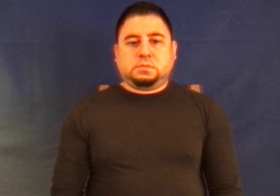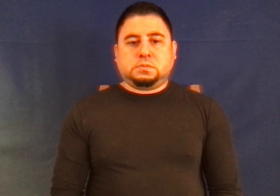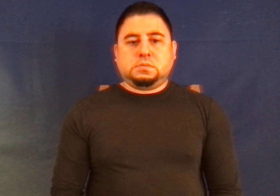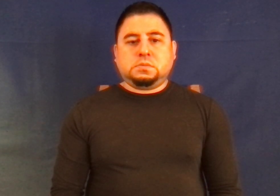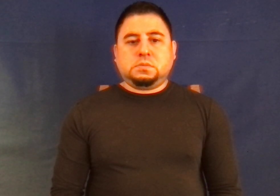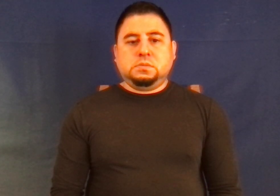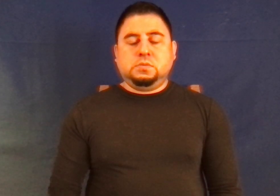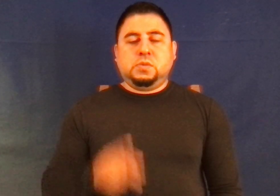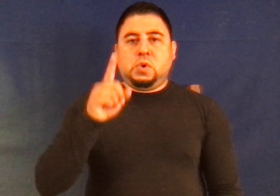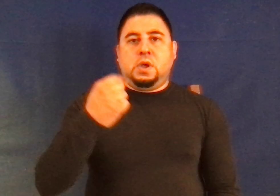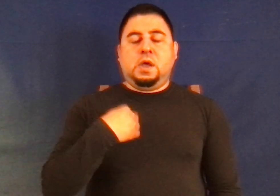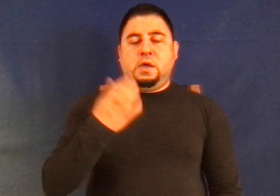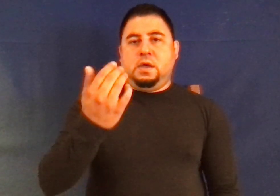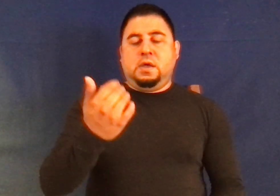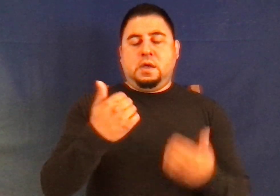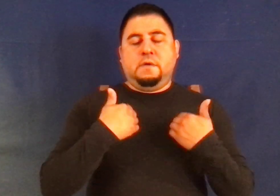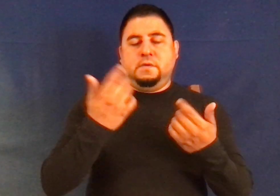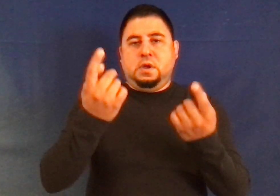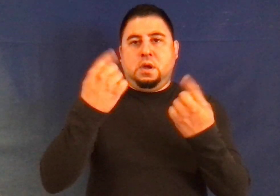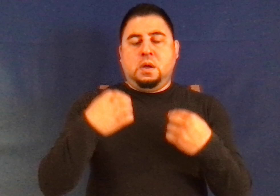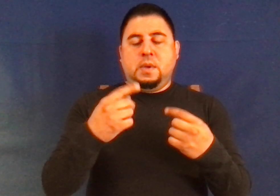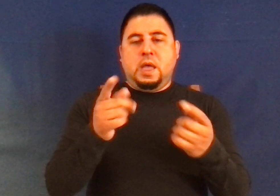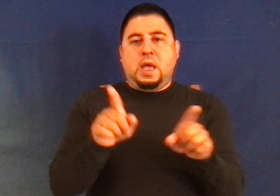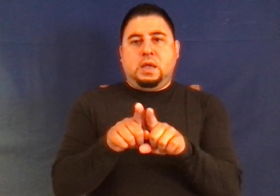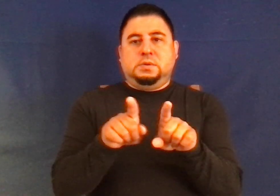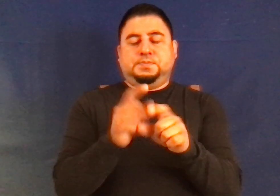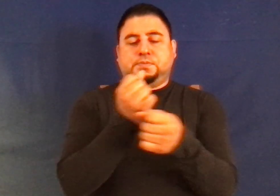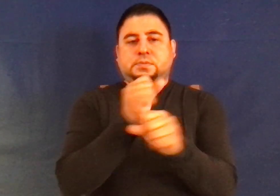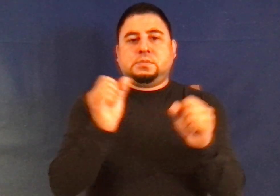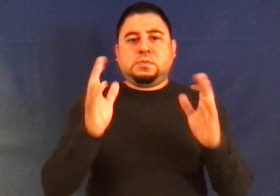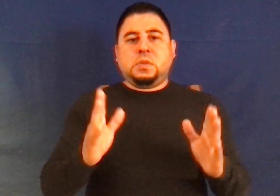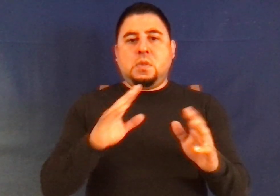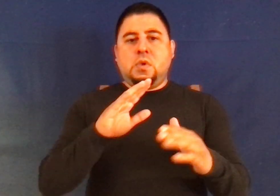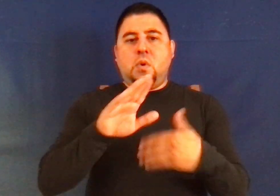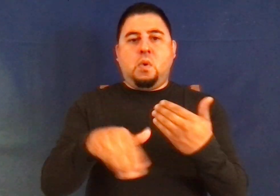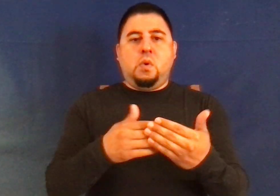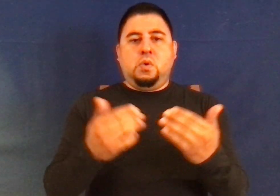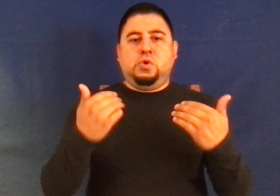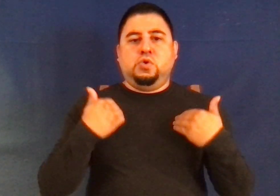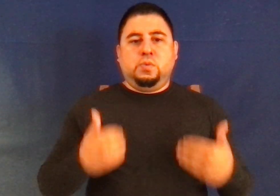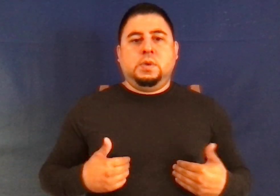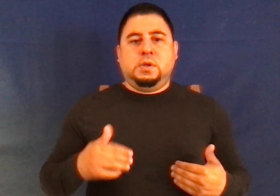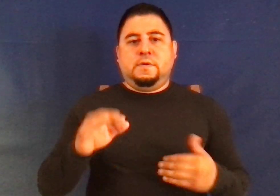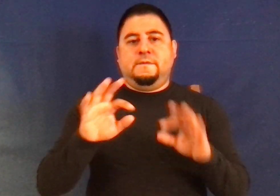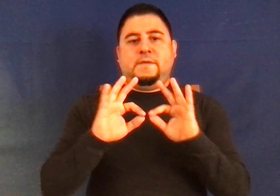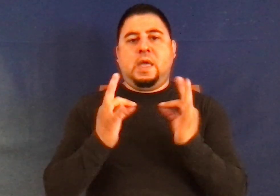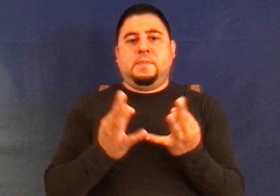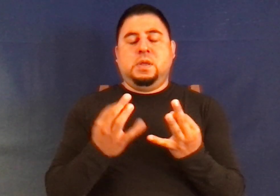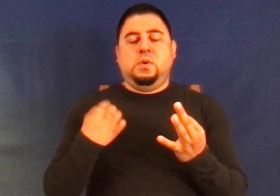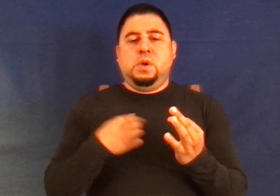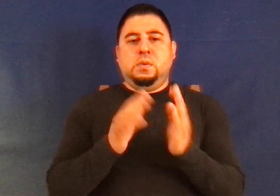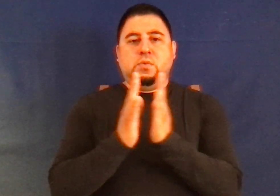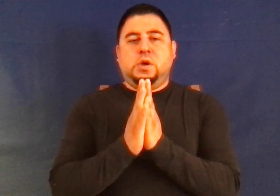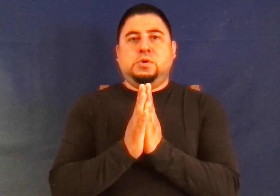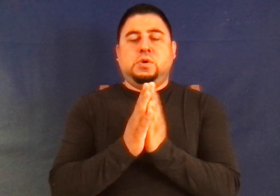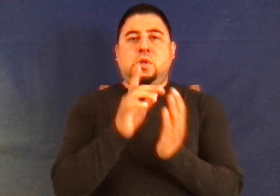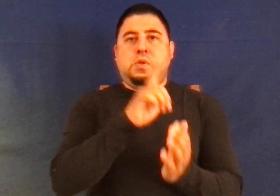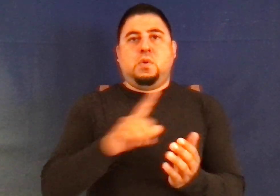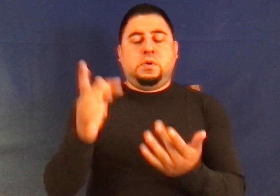You have come as the Savior of the whole human family. We pray to you, Lord, have mercy. Lord,